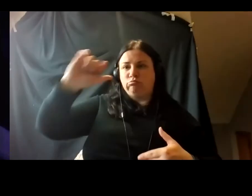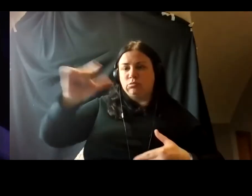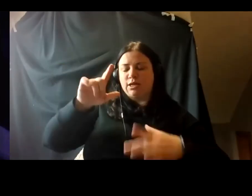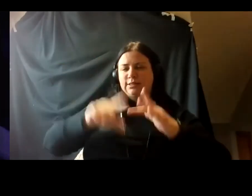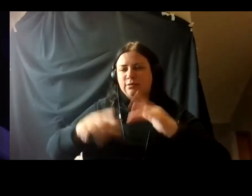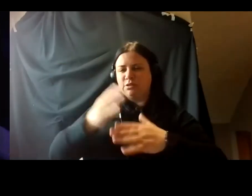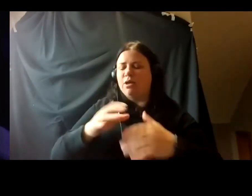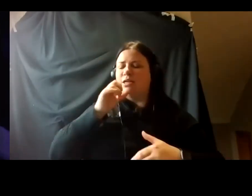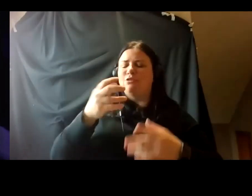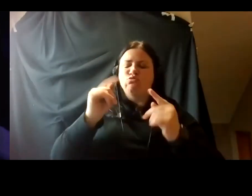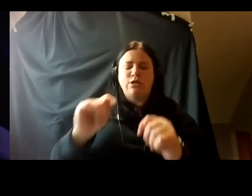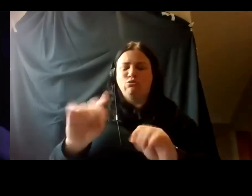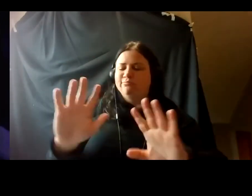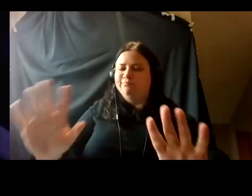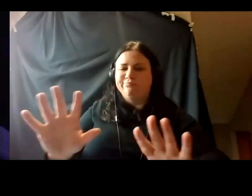trying to